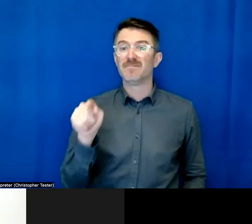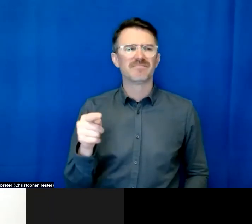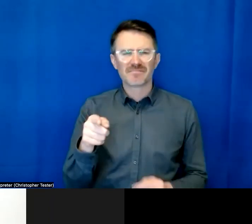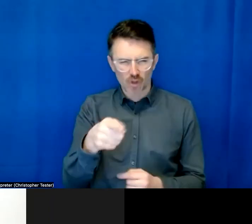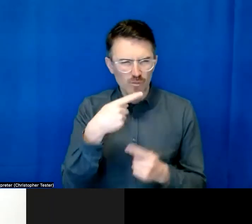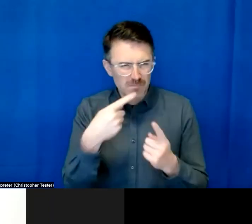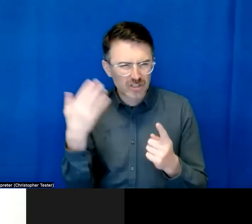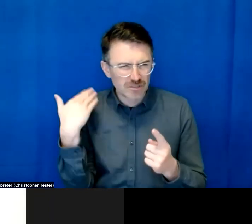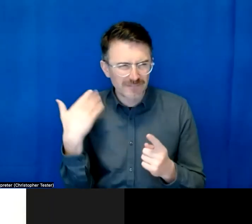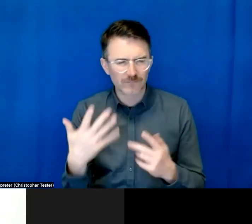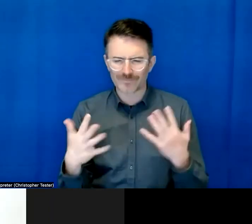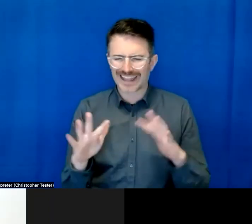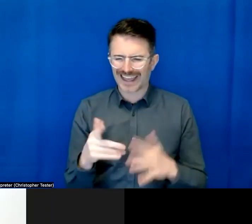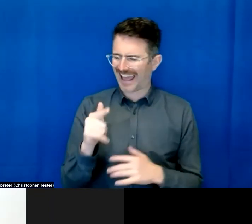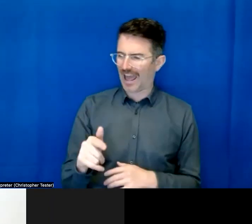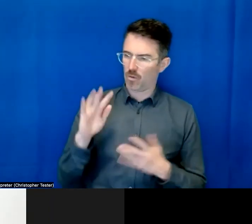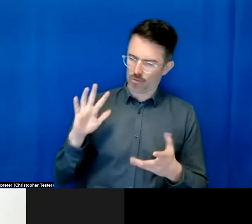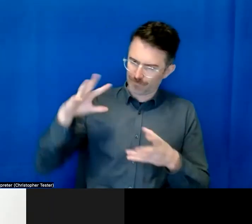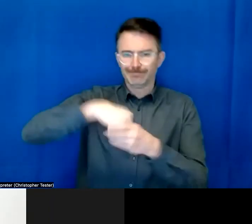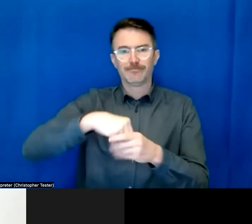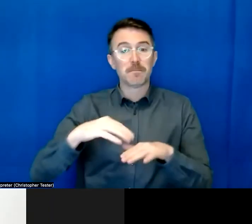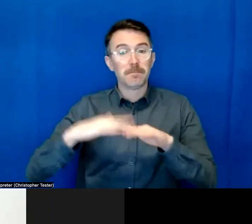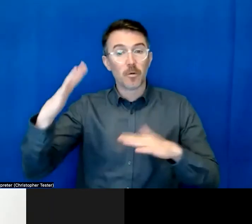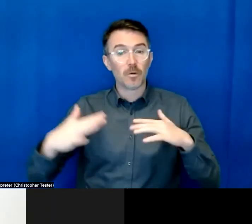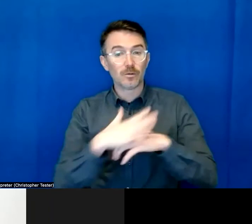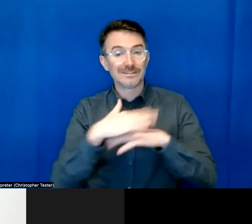far from the city. I mean,